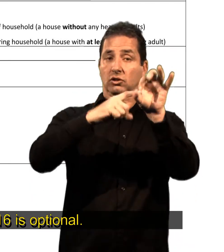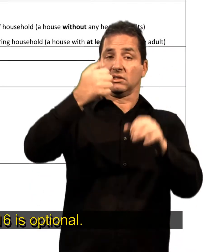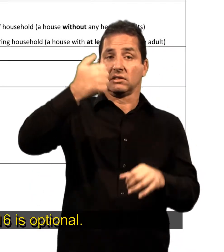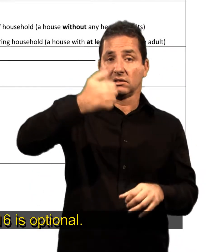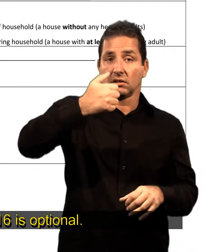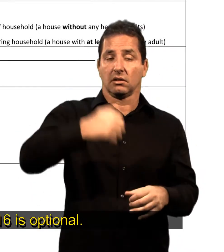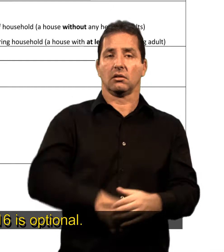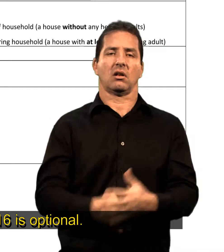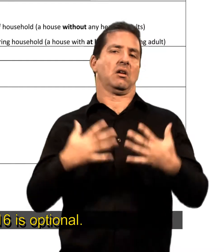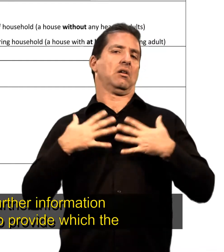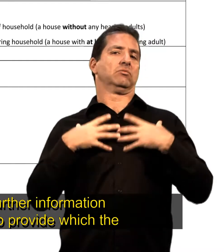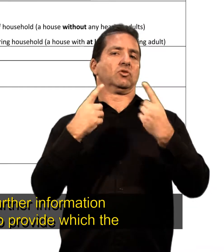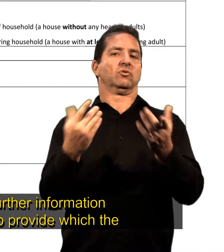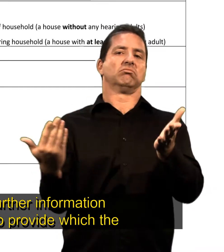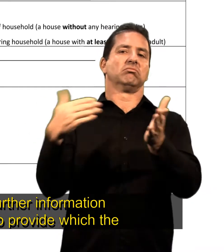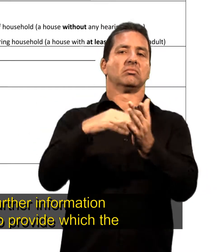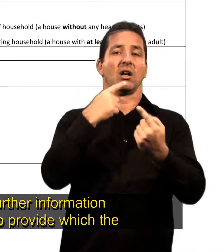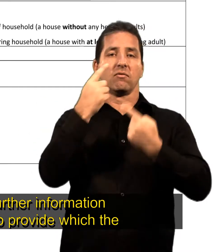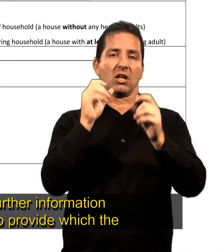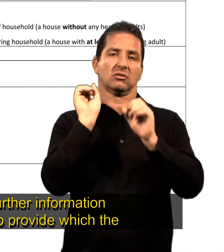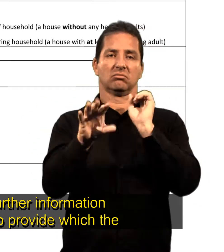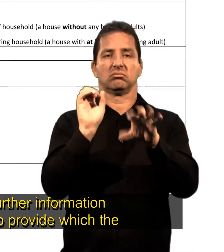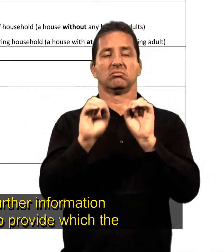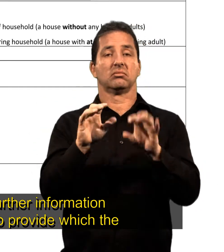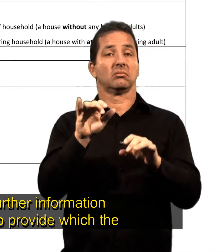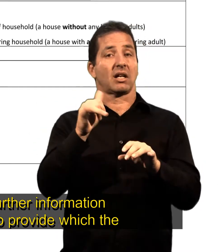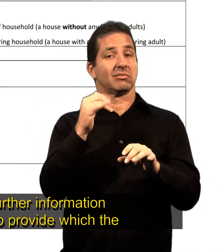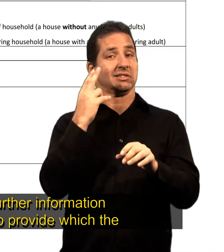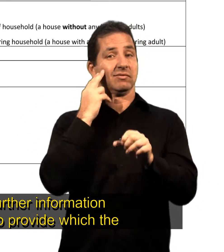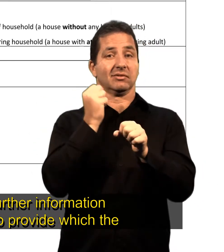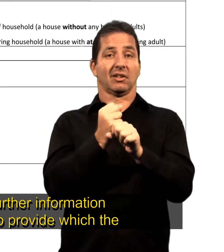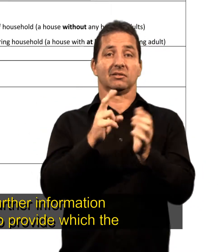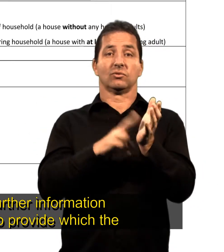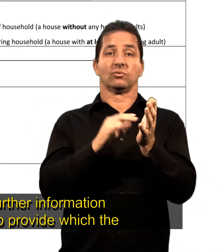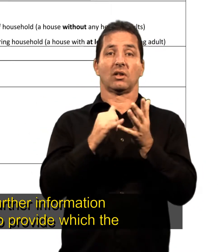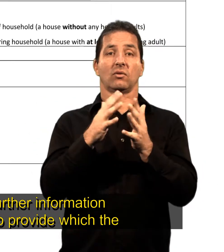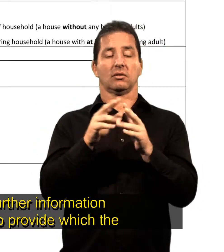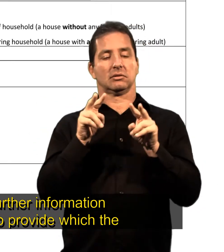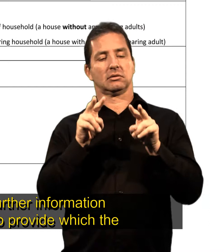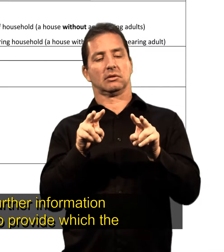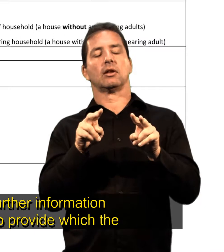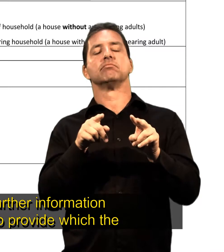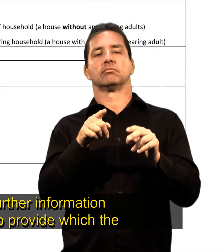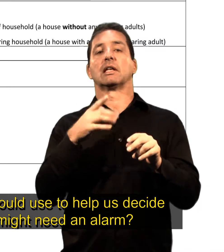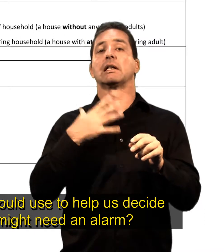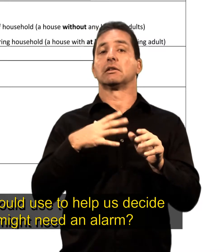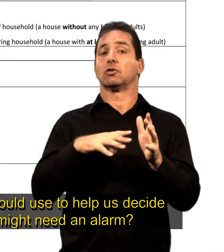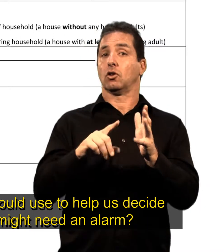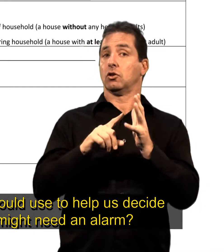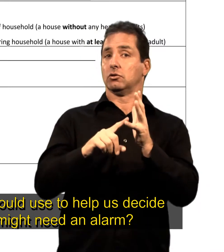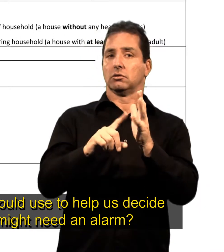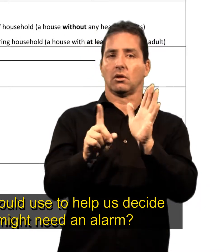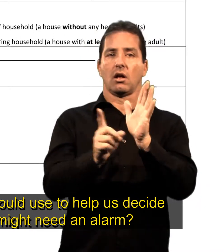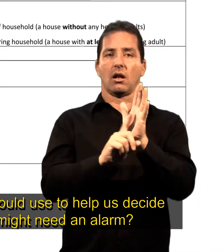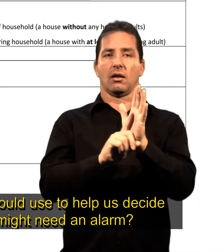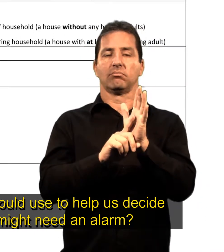Question 16 is optional. Is there any further information you would like to provide which the Deaf Society